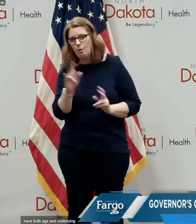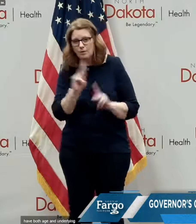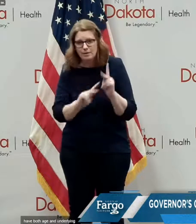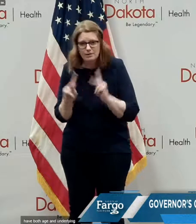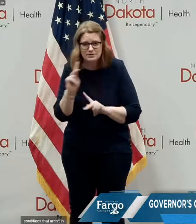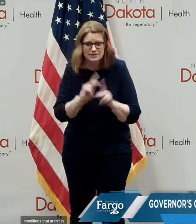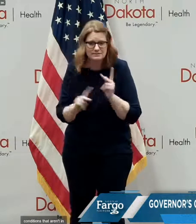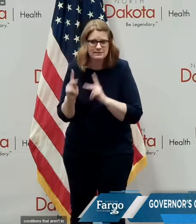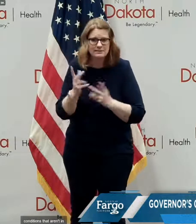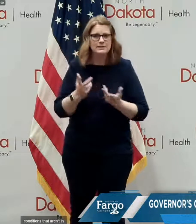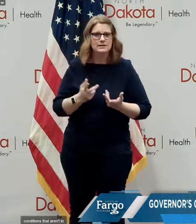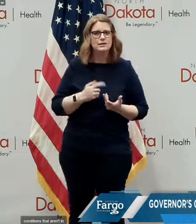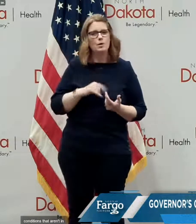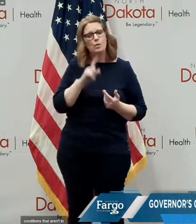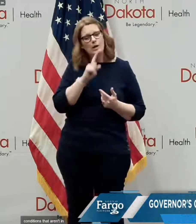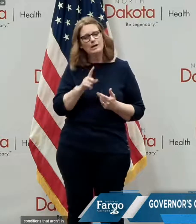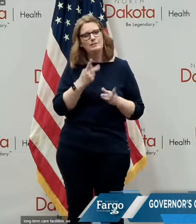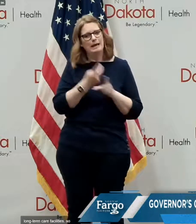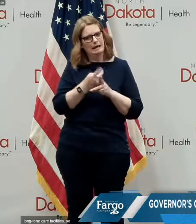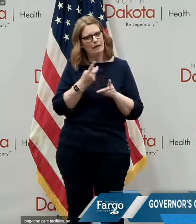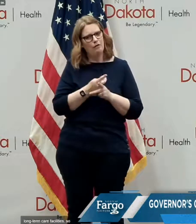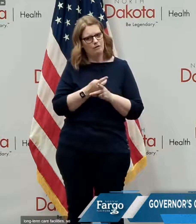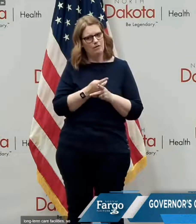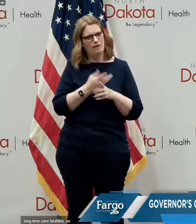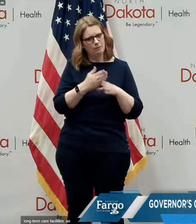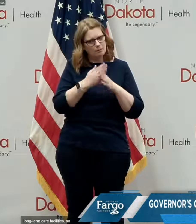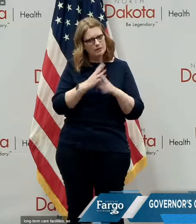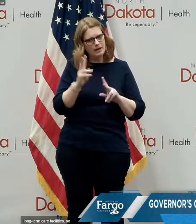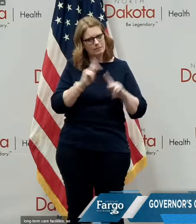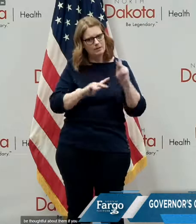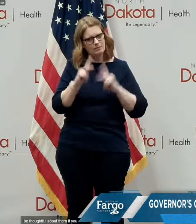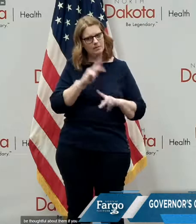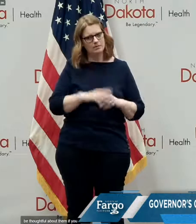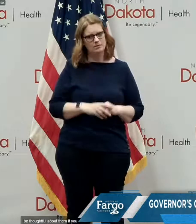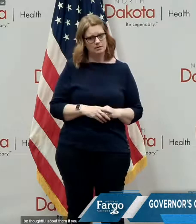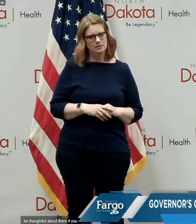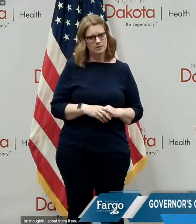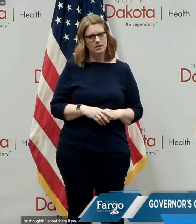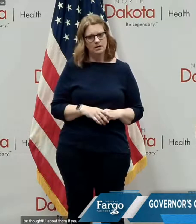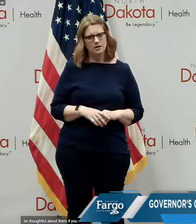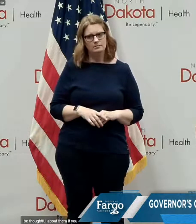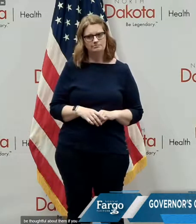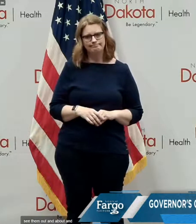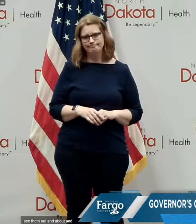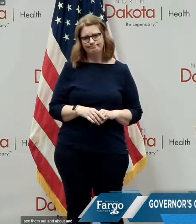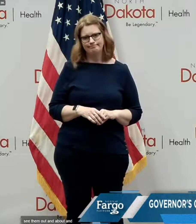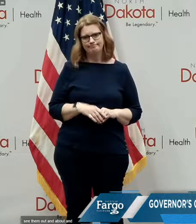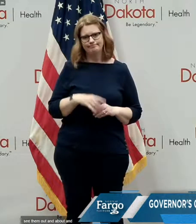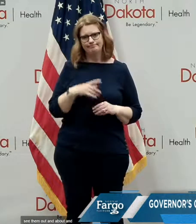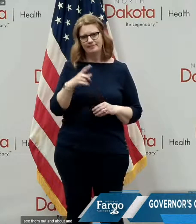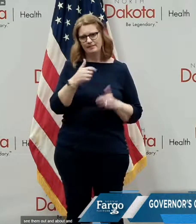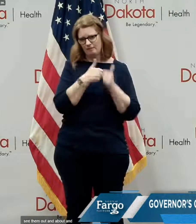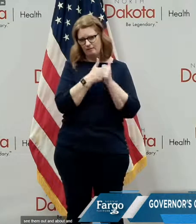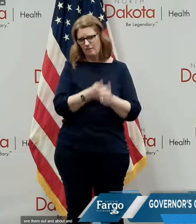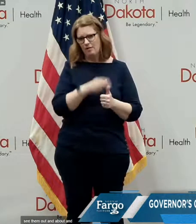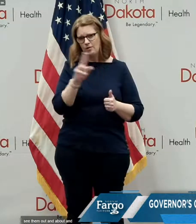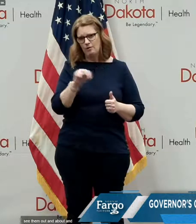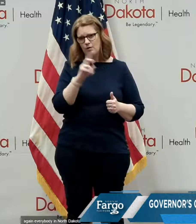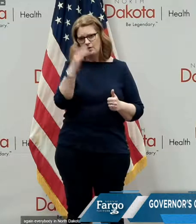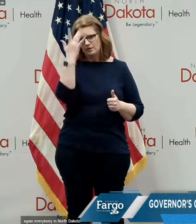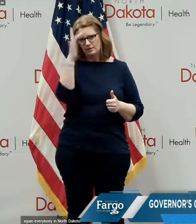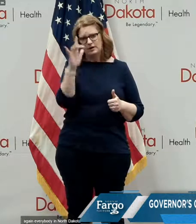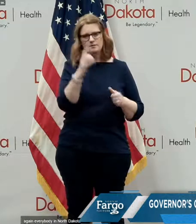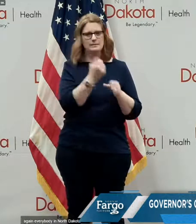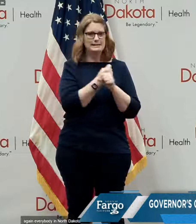long-term care facilities. So be thoughtful about them if you see them out and about. And again, everybody be North Dakota smart, be